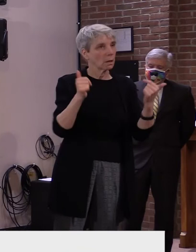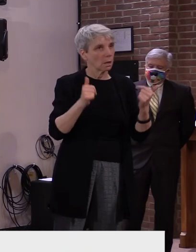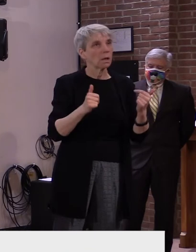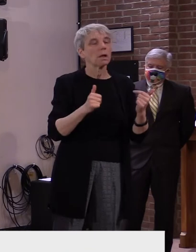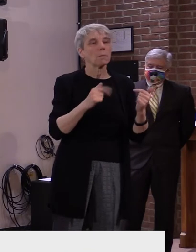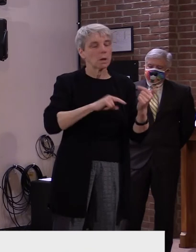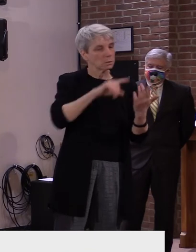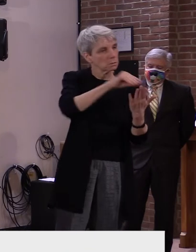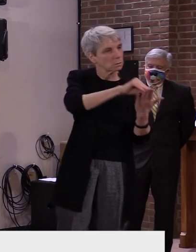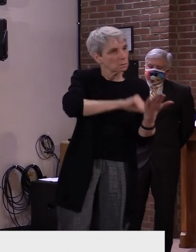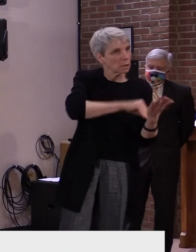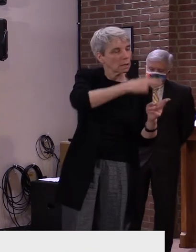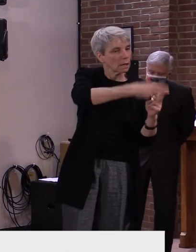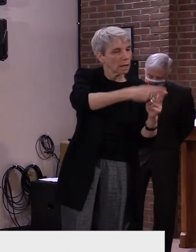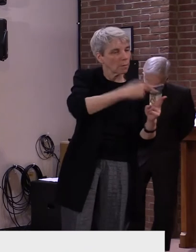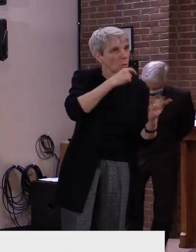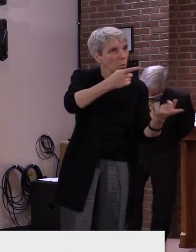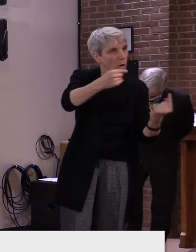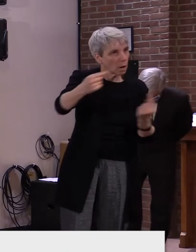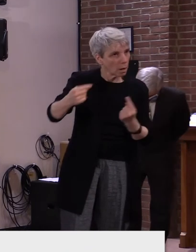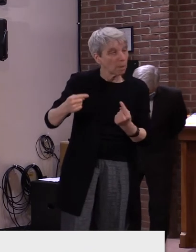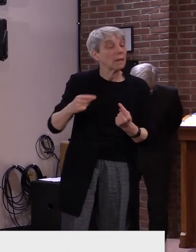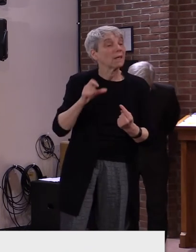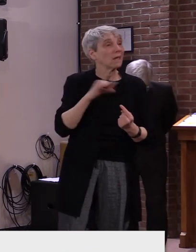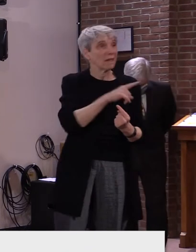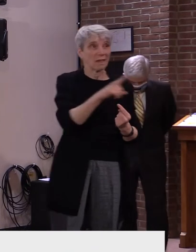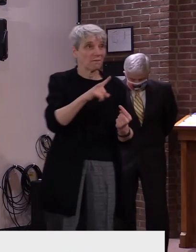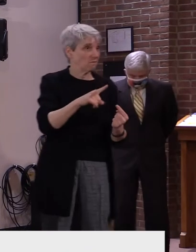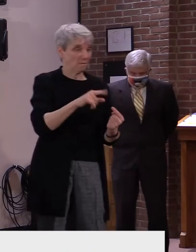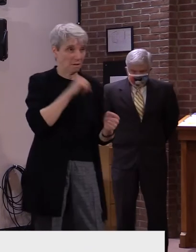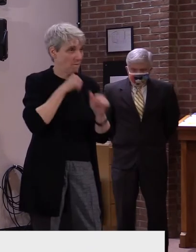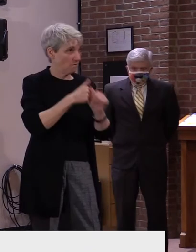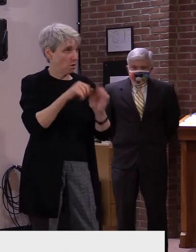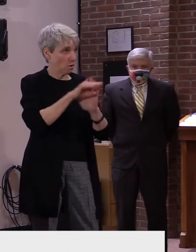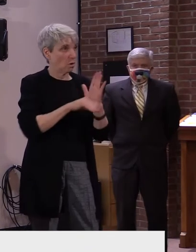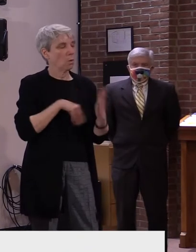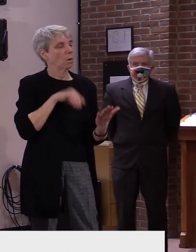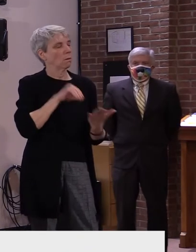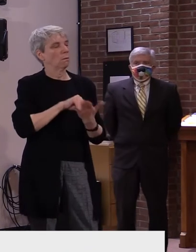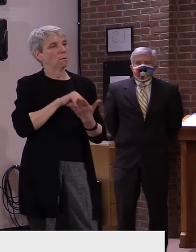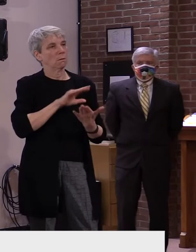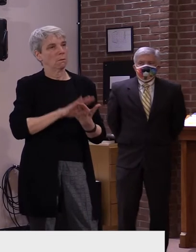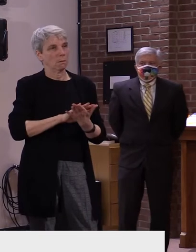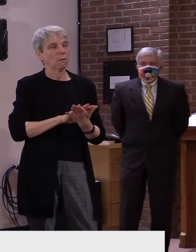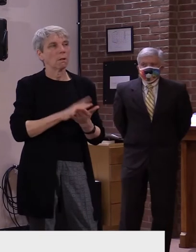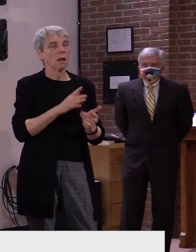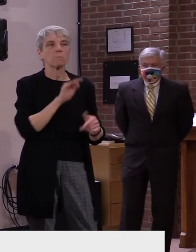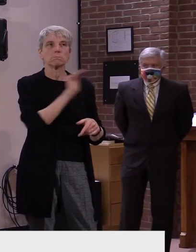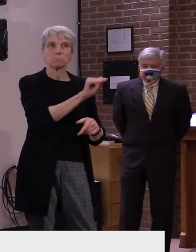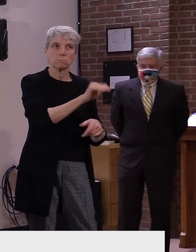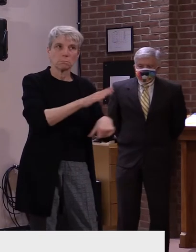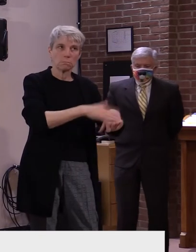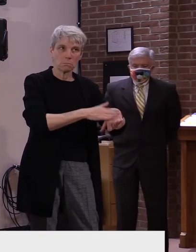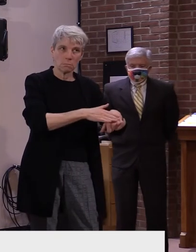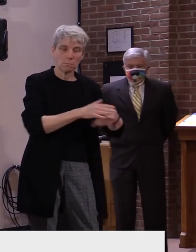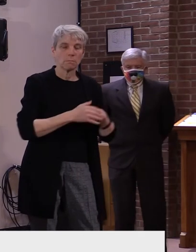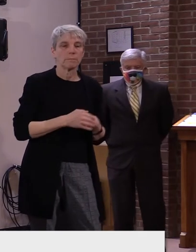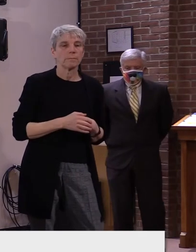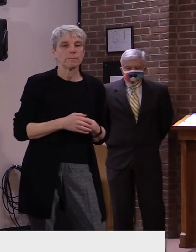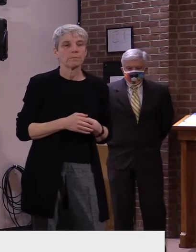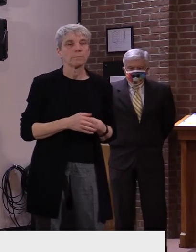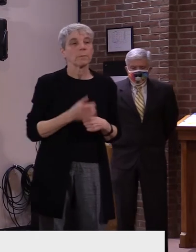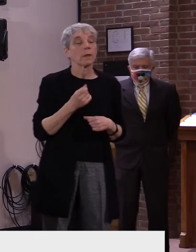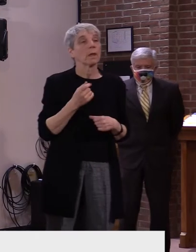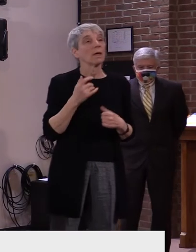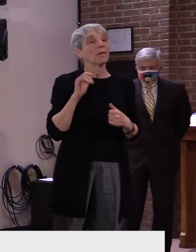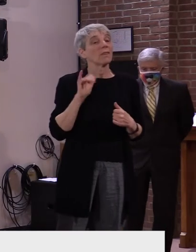education strategies or action may be appropriate while these preliminary visits are designed again to be assessments uh